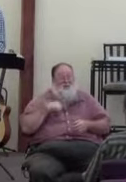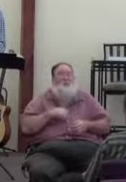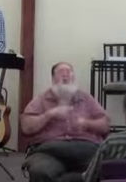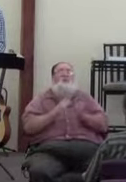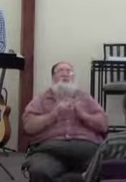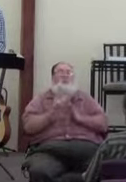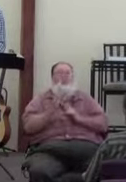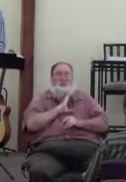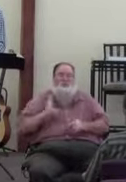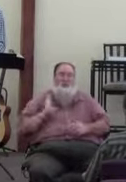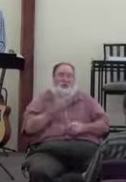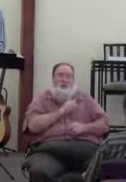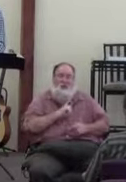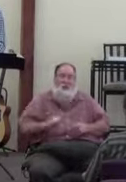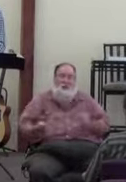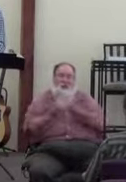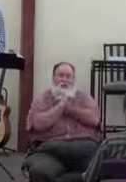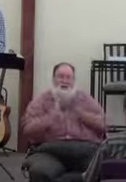and Savior.